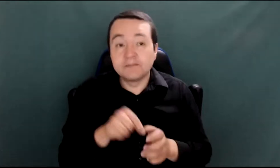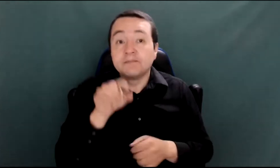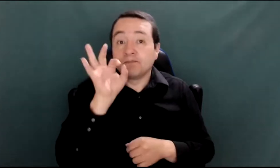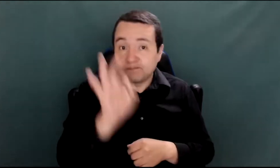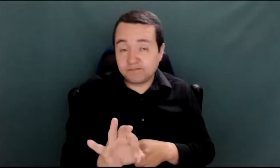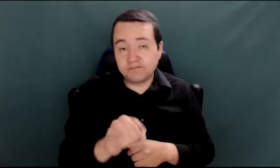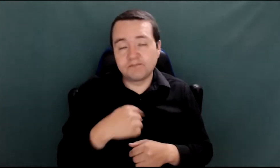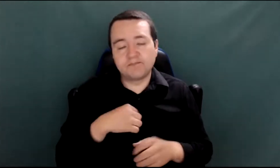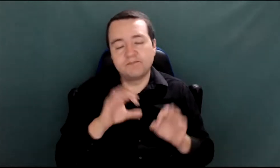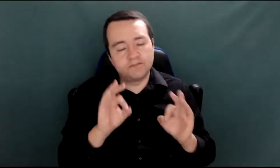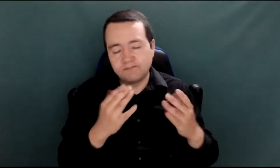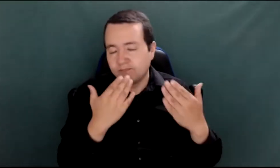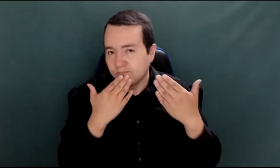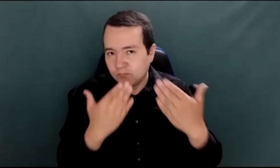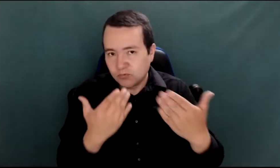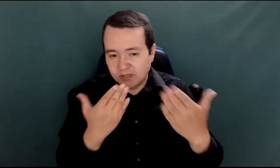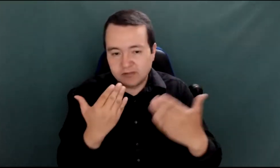So thank you very much,